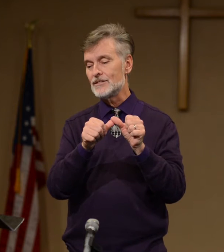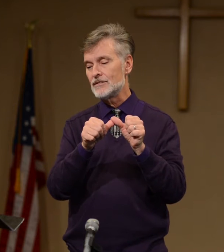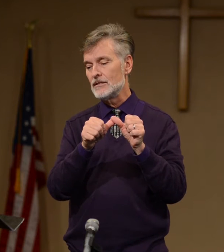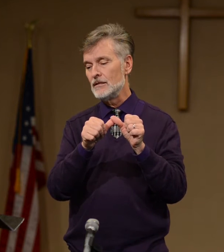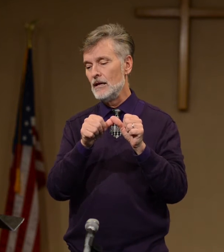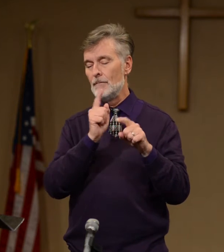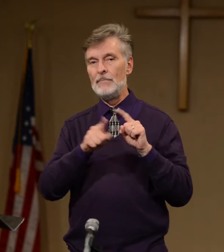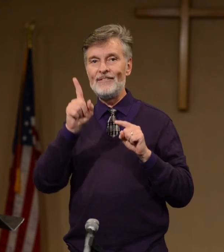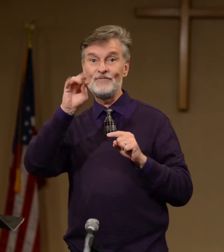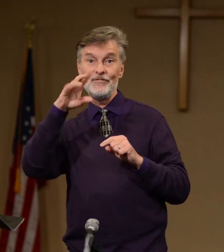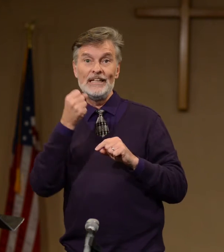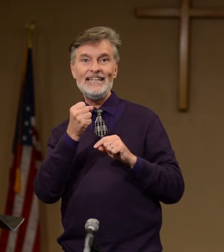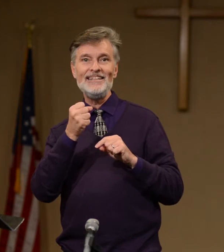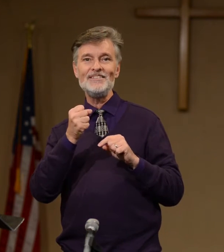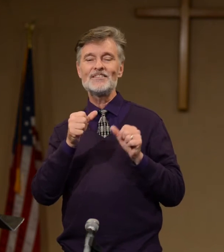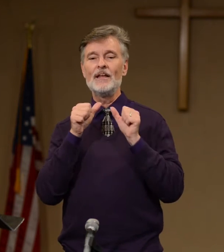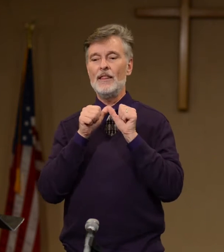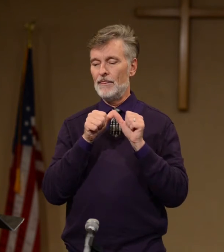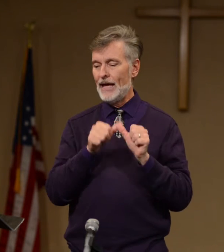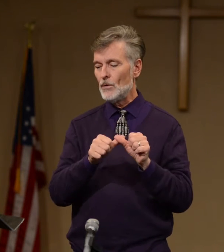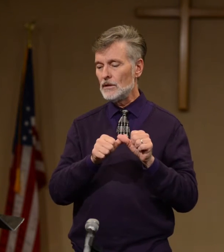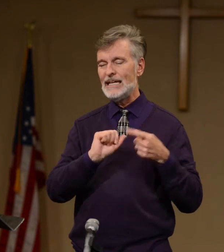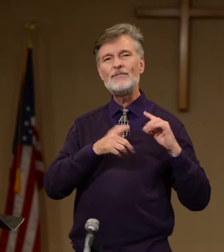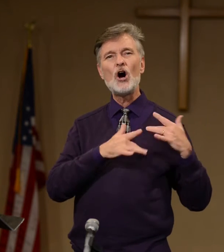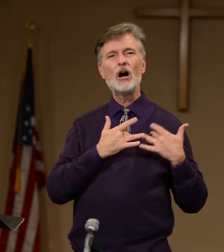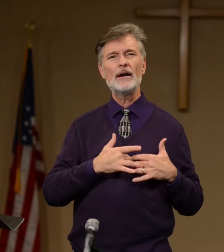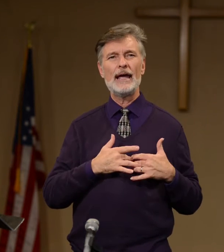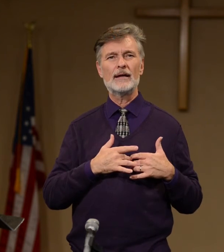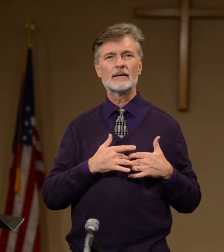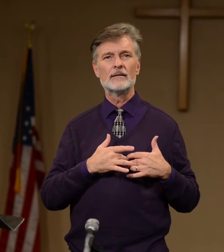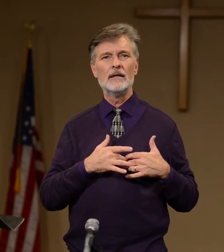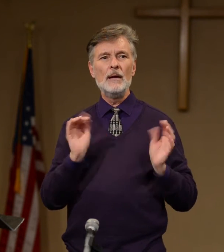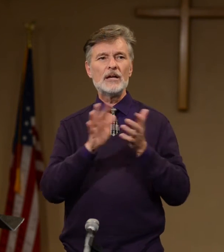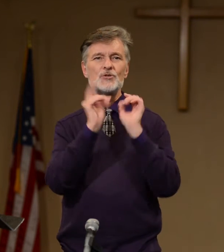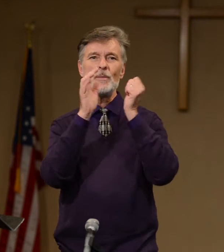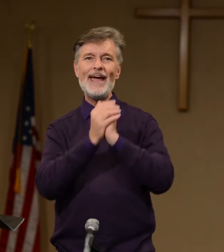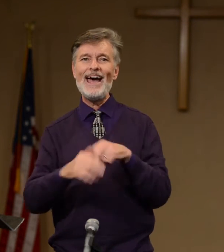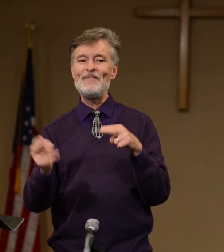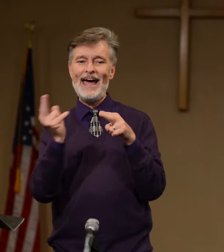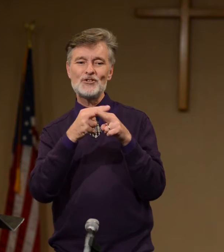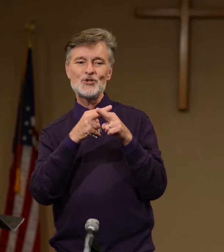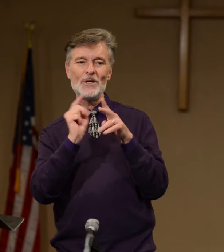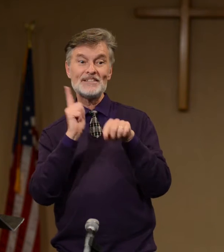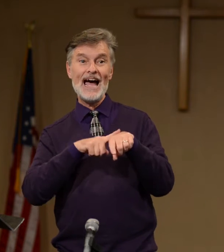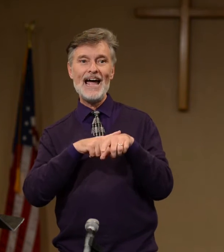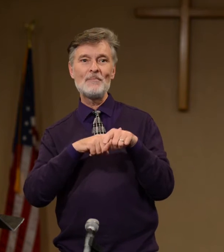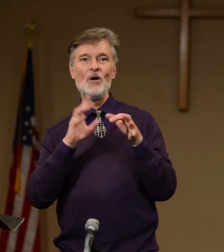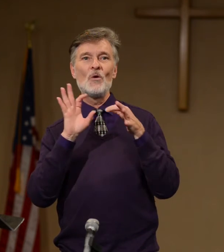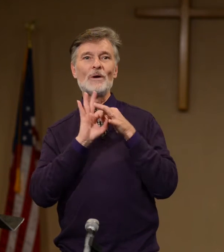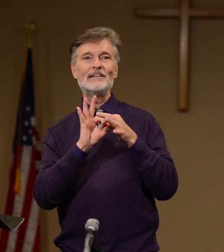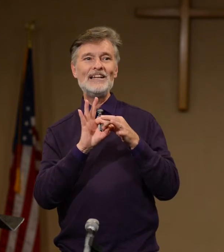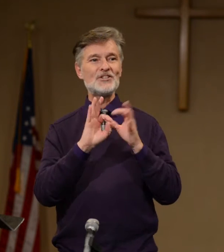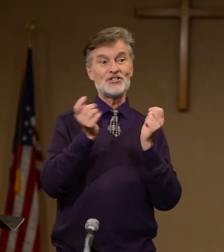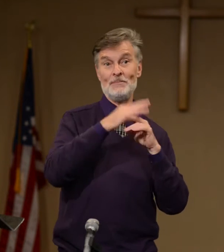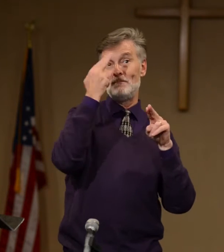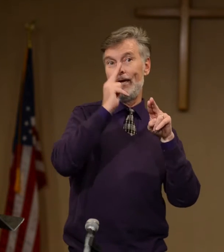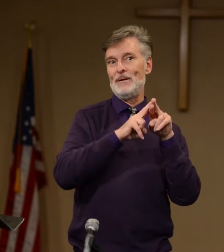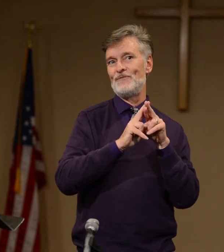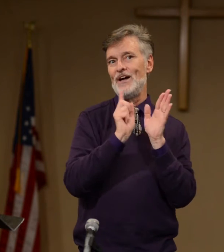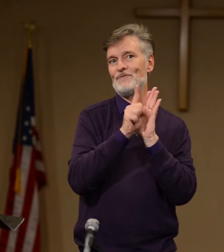lasts. But flings, they will leave a heartache. Because when we have that short time relationship, it may be fun for